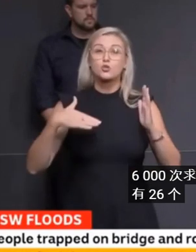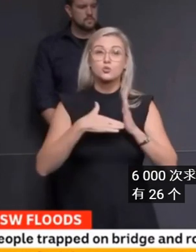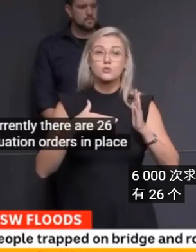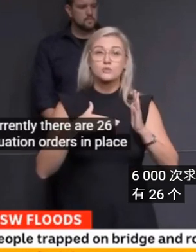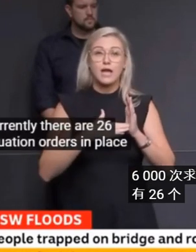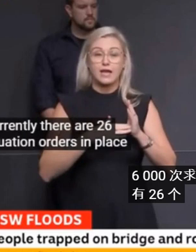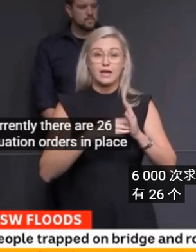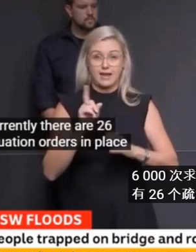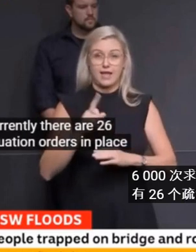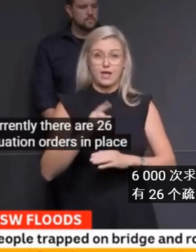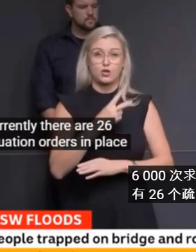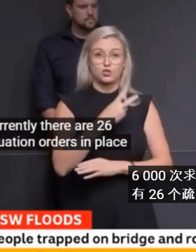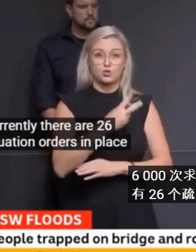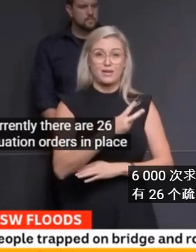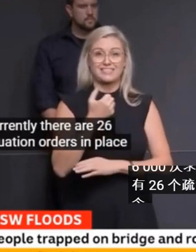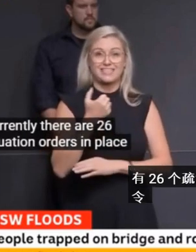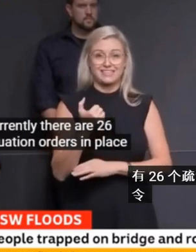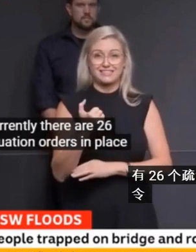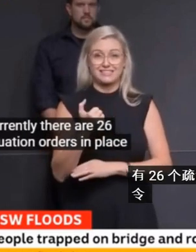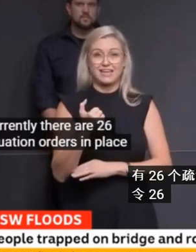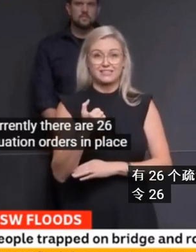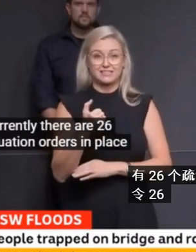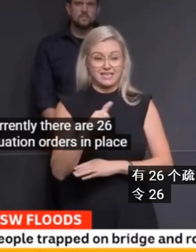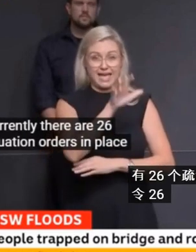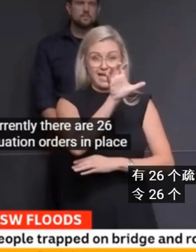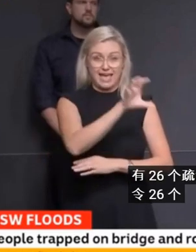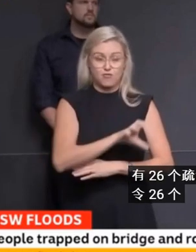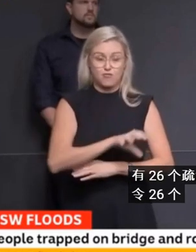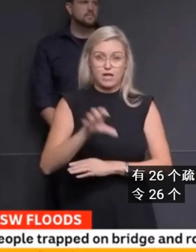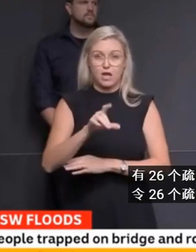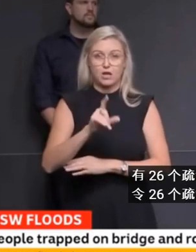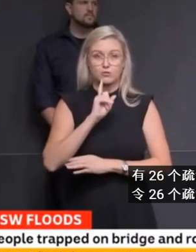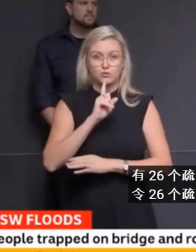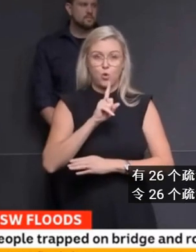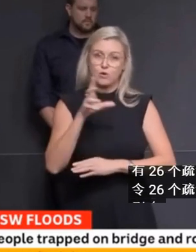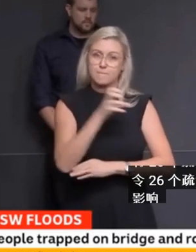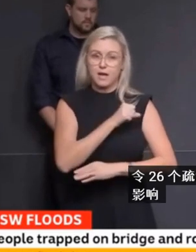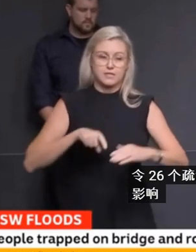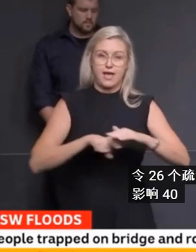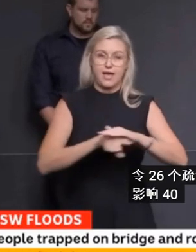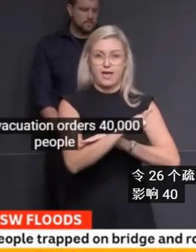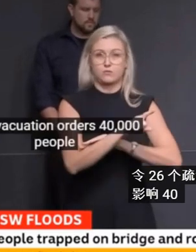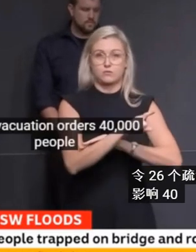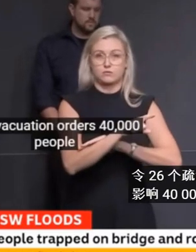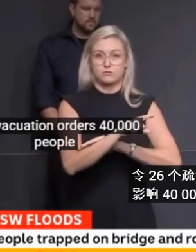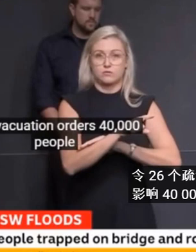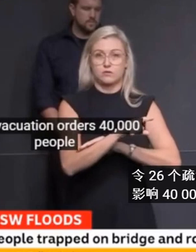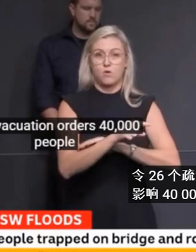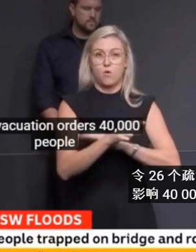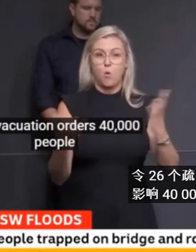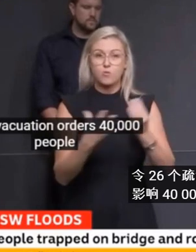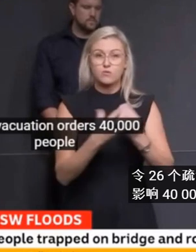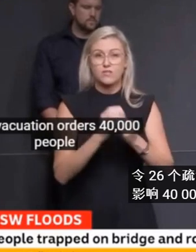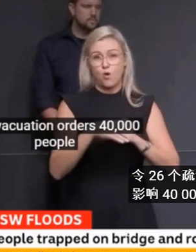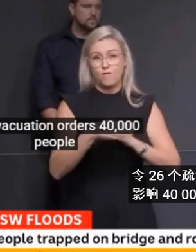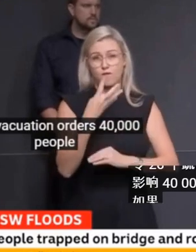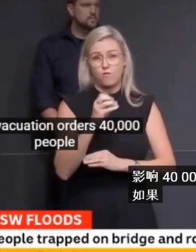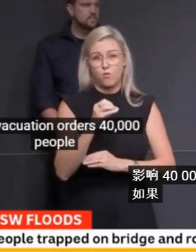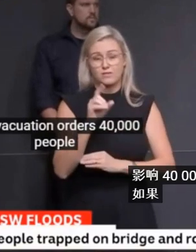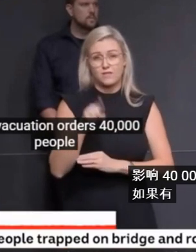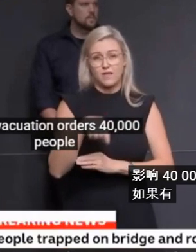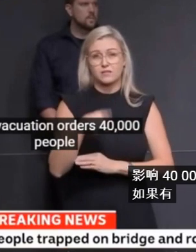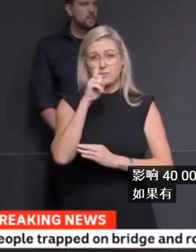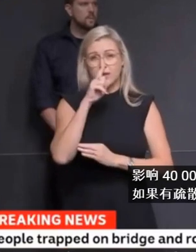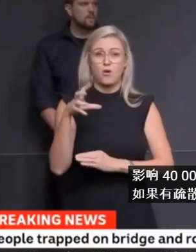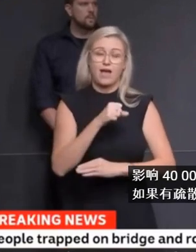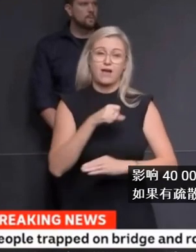are 26 evacuation orders in place, 26 evacuation orders affecting 40,000 people. If there